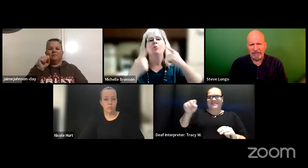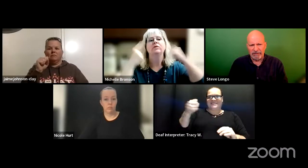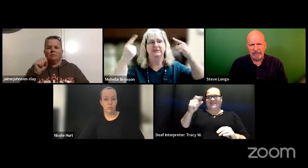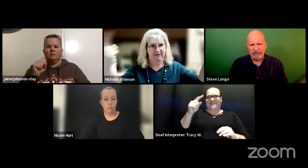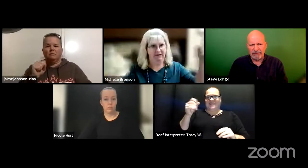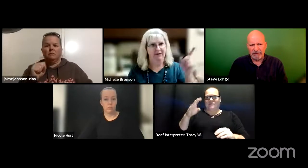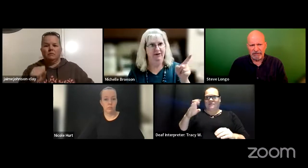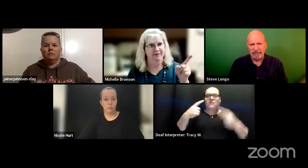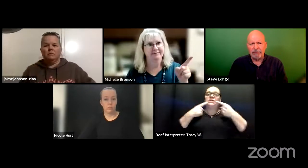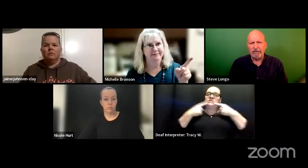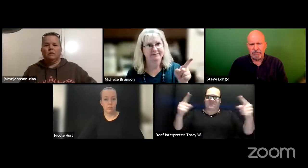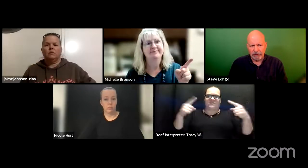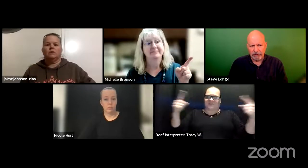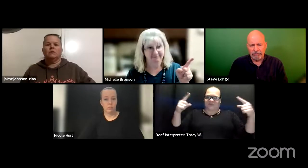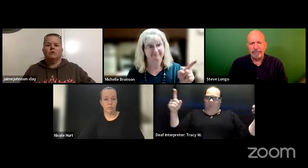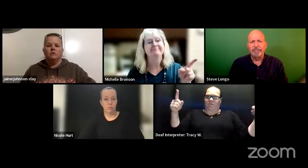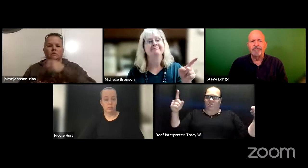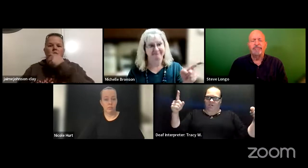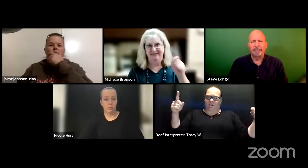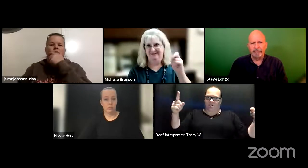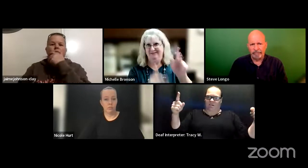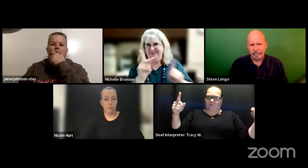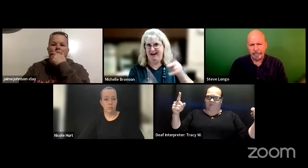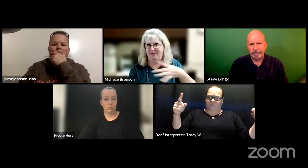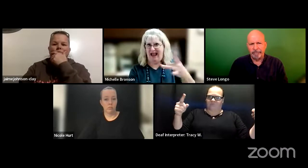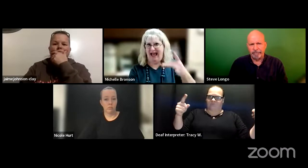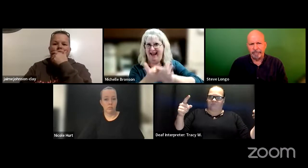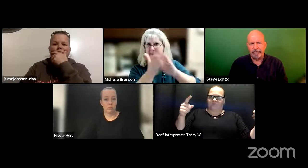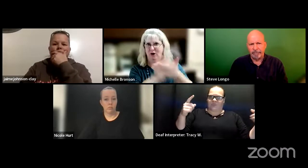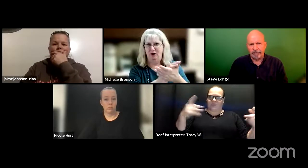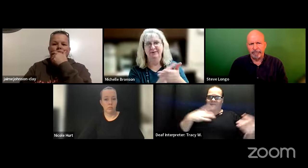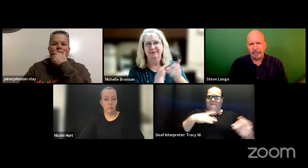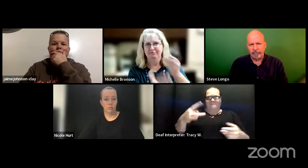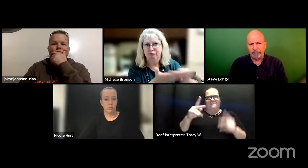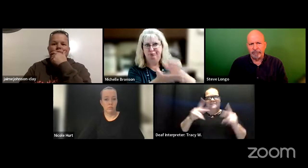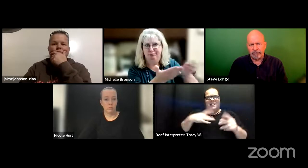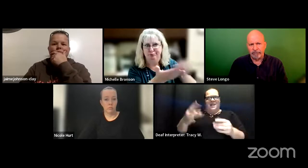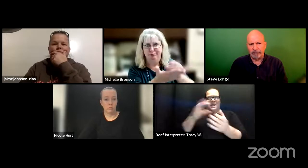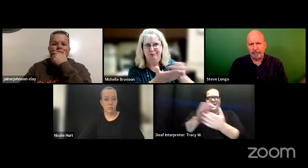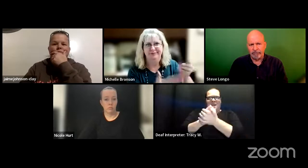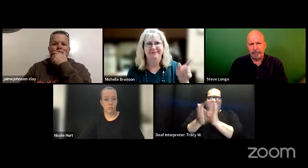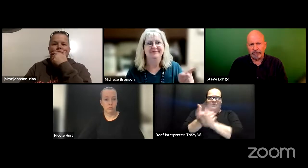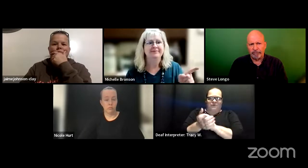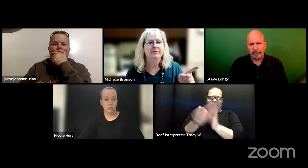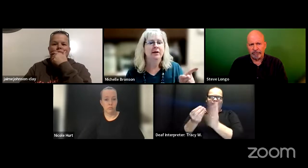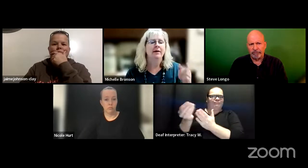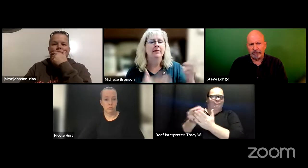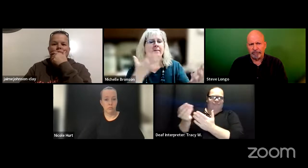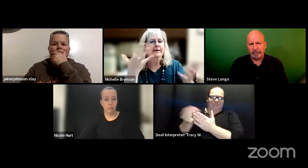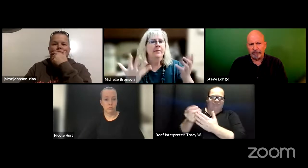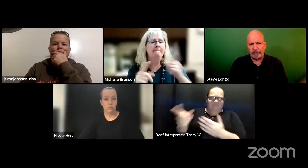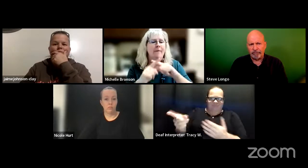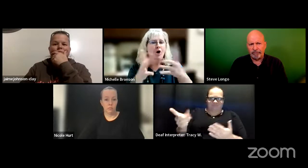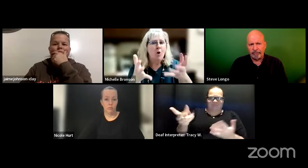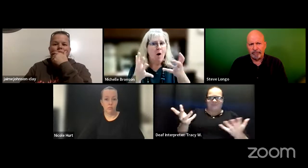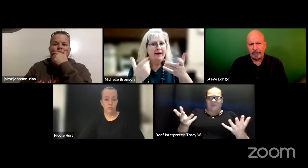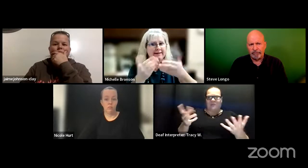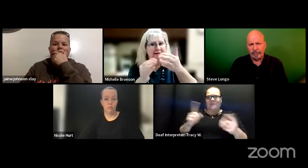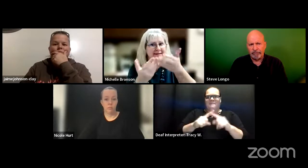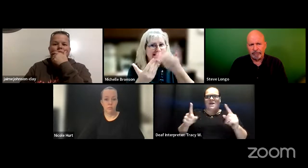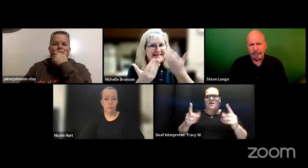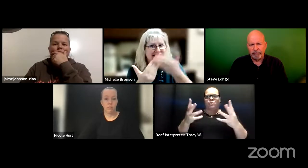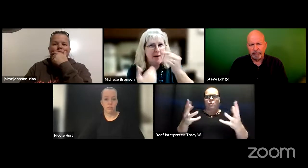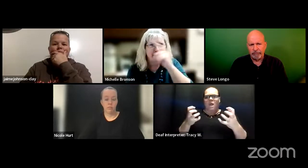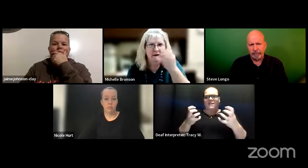did that for the 50s theme and was a huge hit. People really liked the burgers and those went pretty